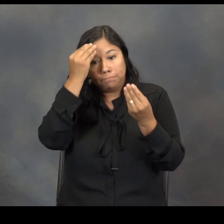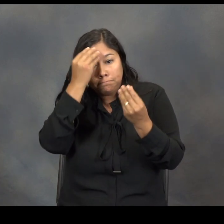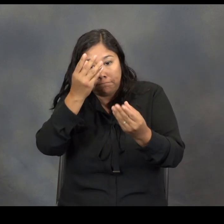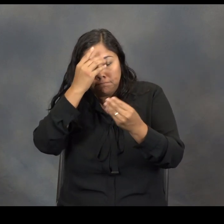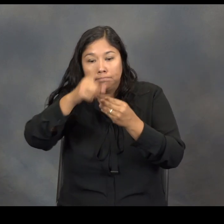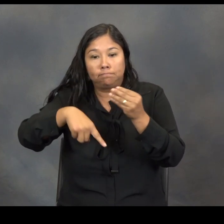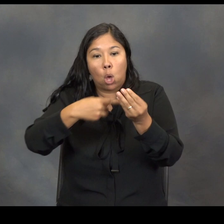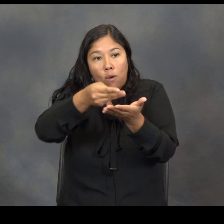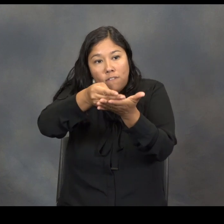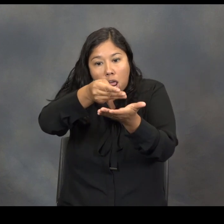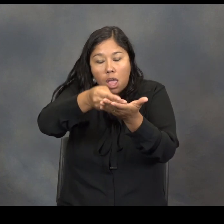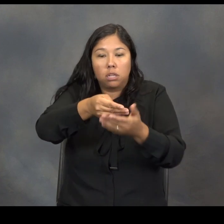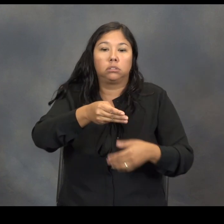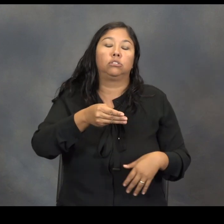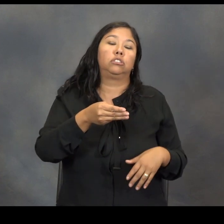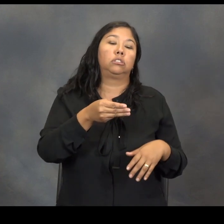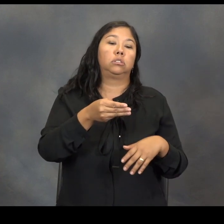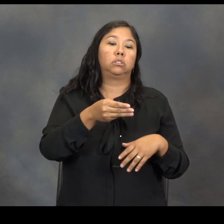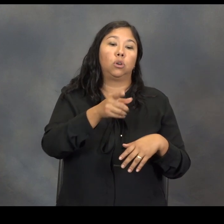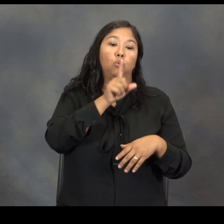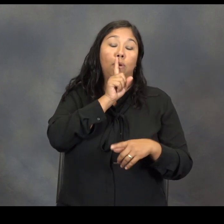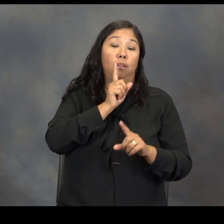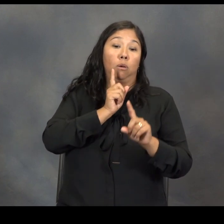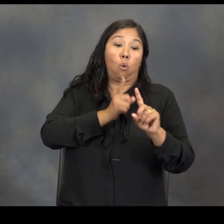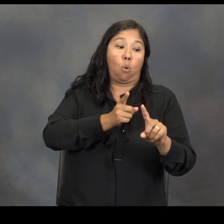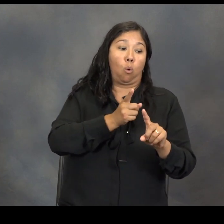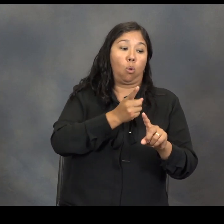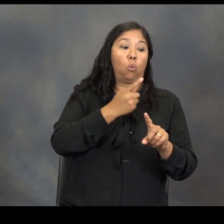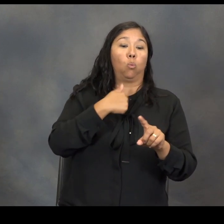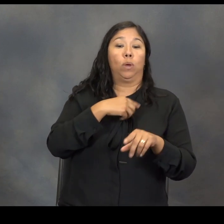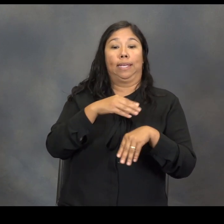model of Jumpstart is that we get folks into a reliable vehicle